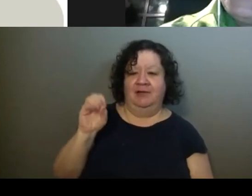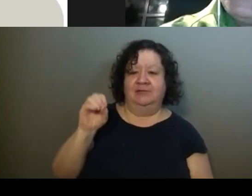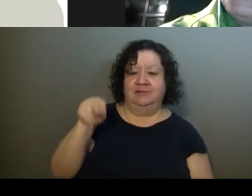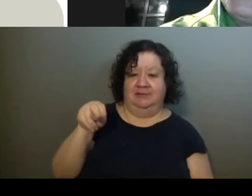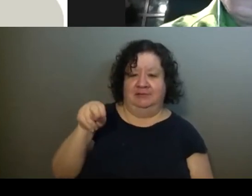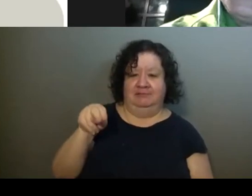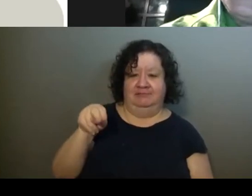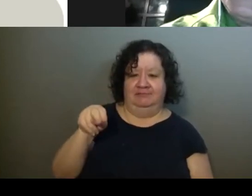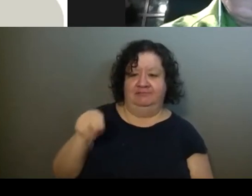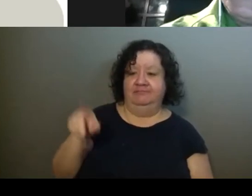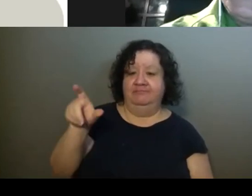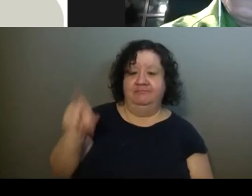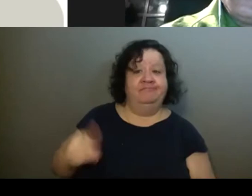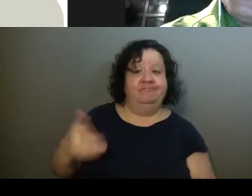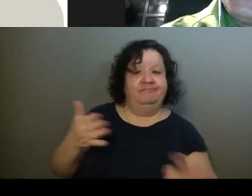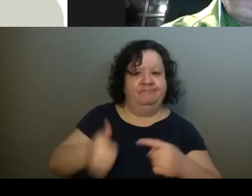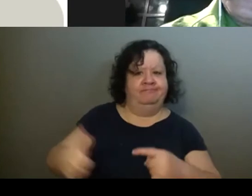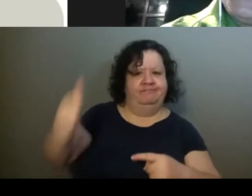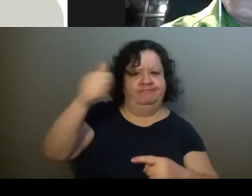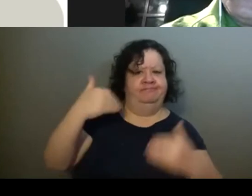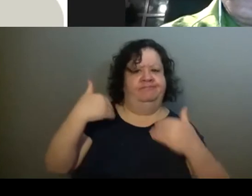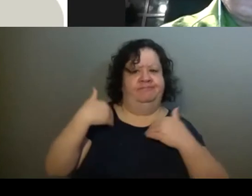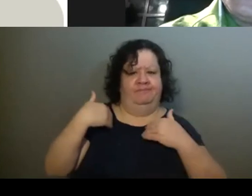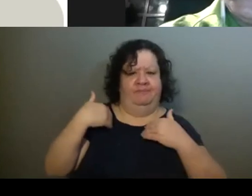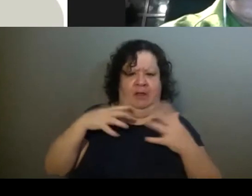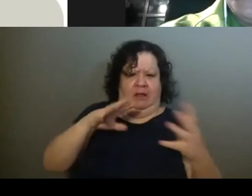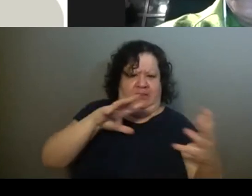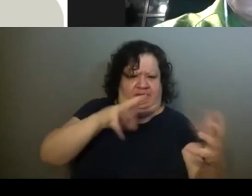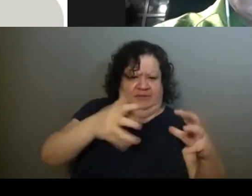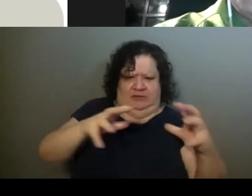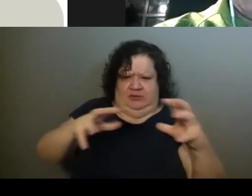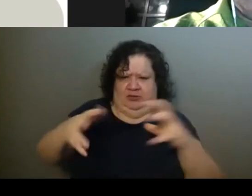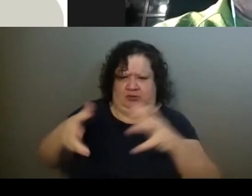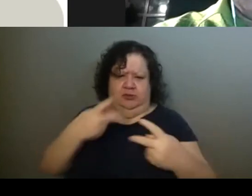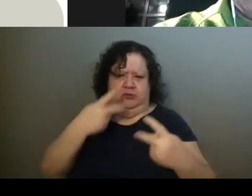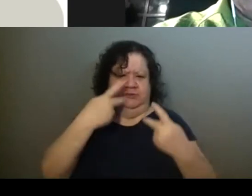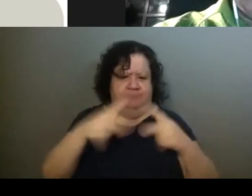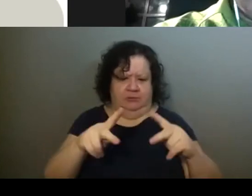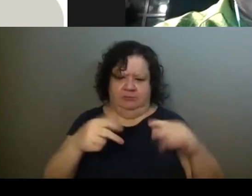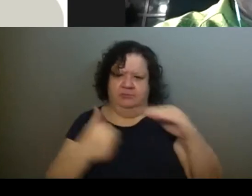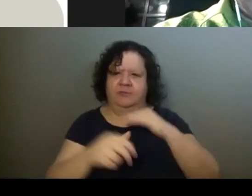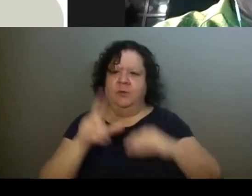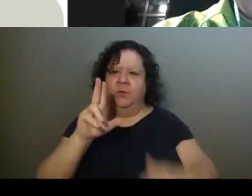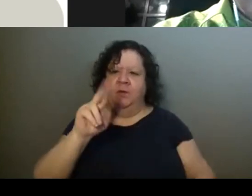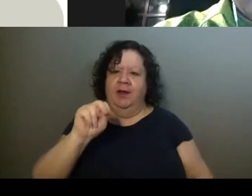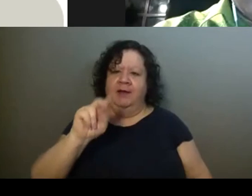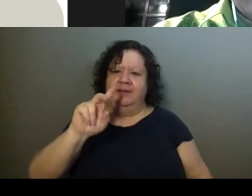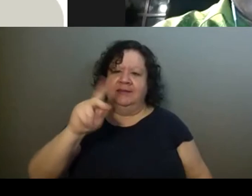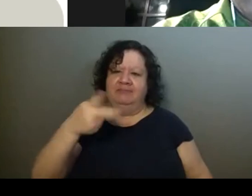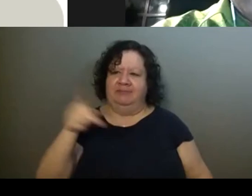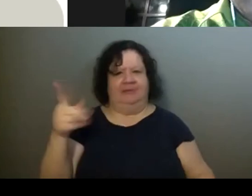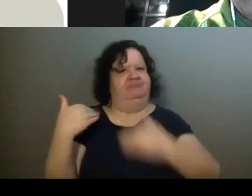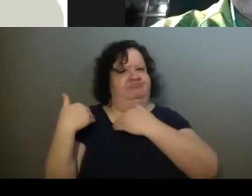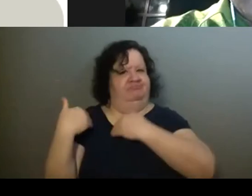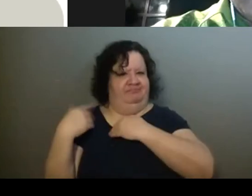UNDP. Jackson, the floor is yours, and you may close our webinar. Thank you. Thank you. Thank you very much,